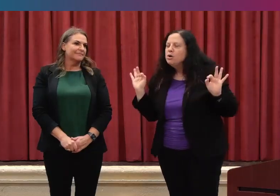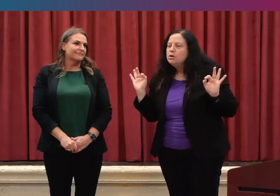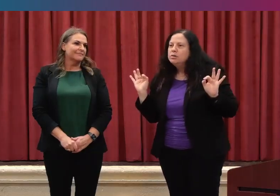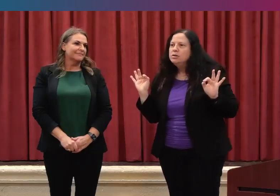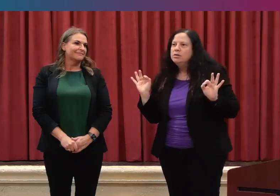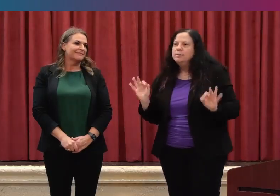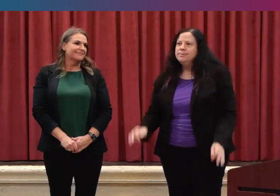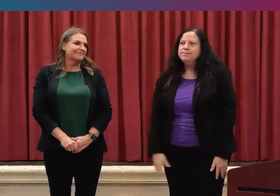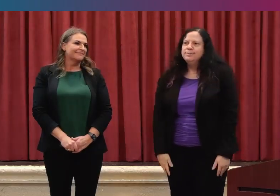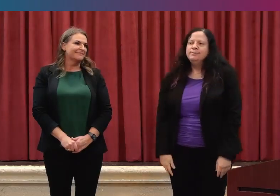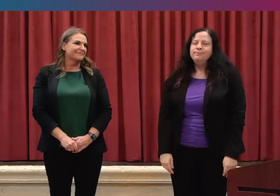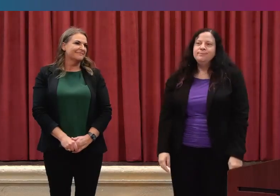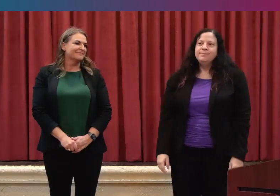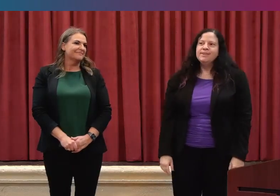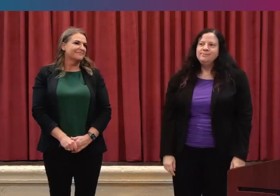affair, and it's free.